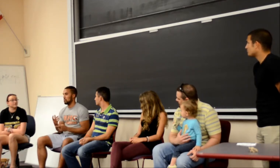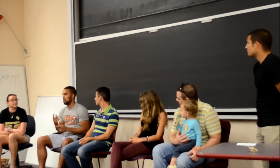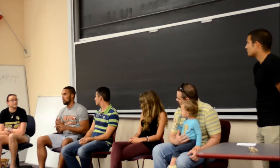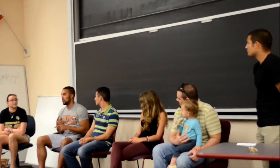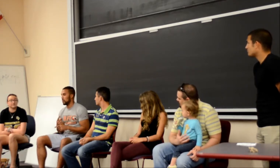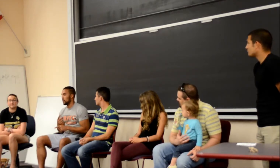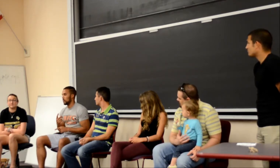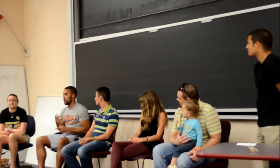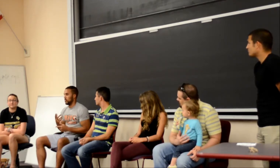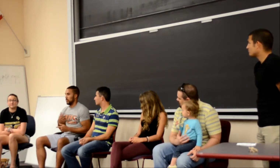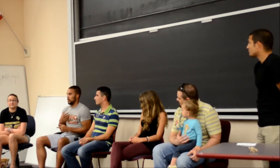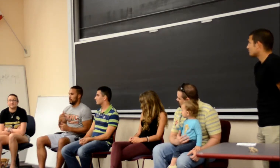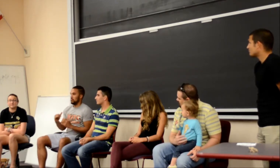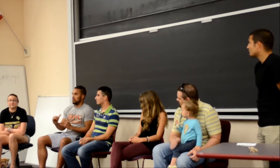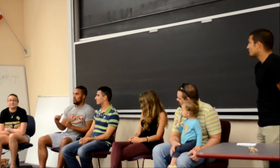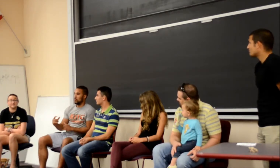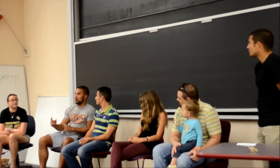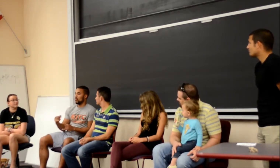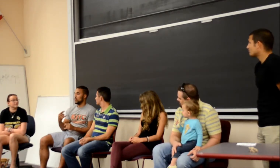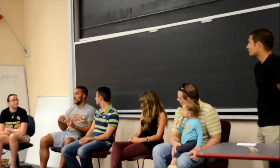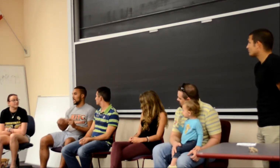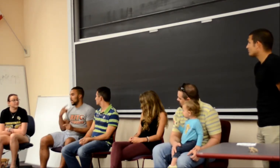I guess that would be little d deaf.